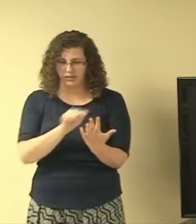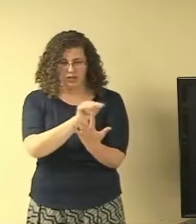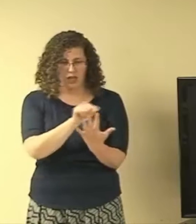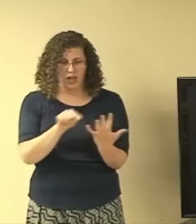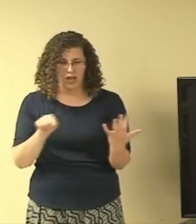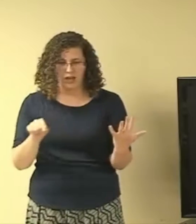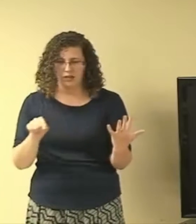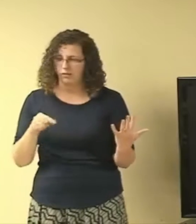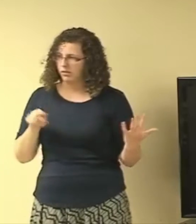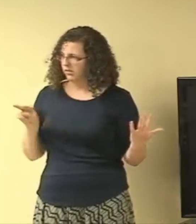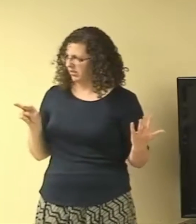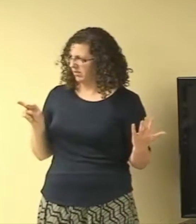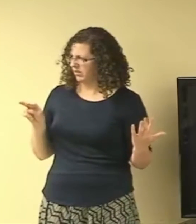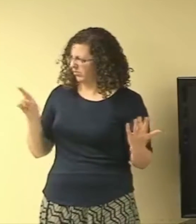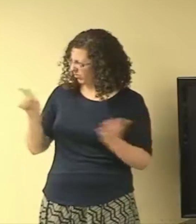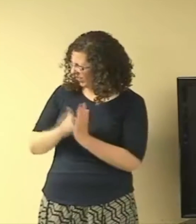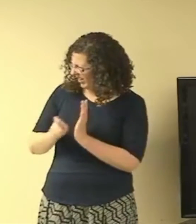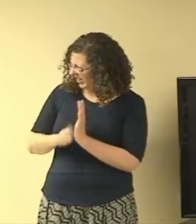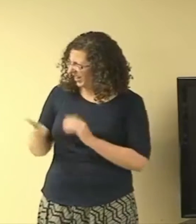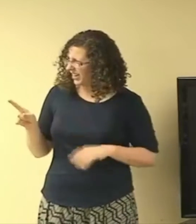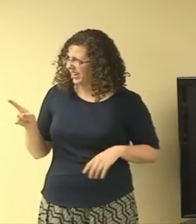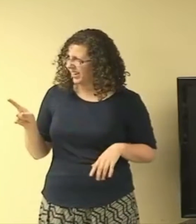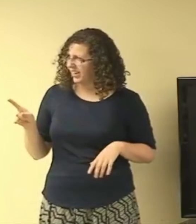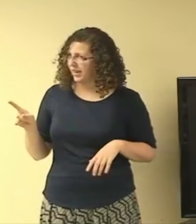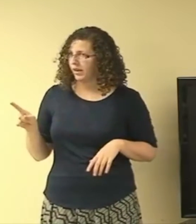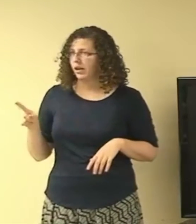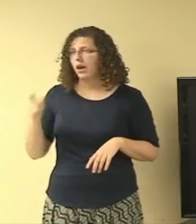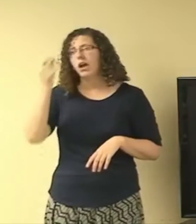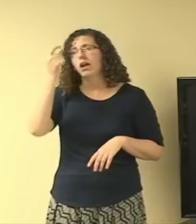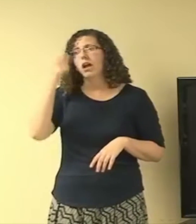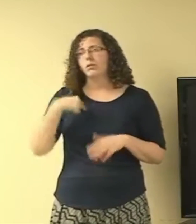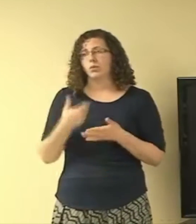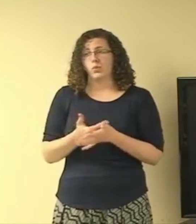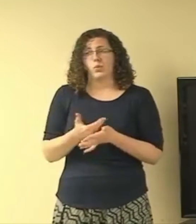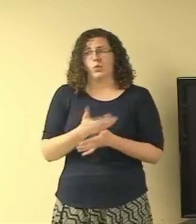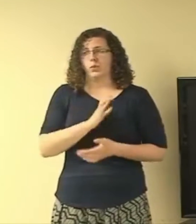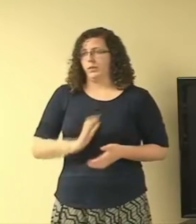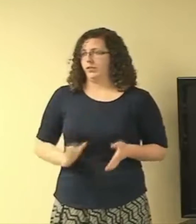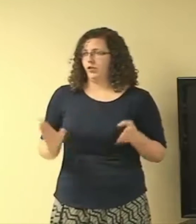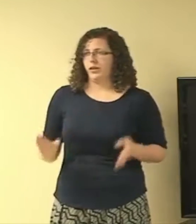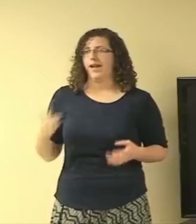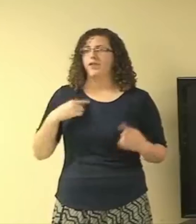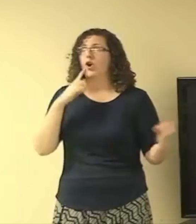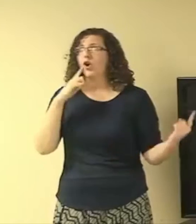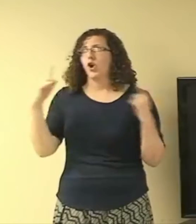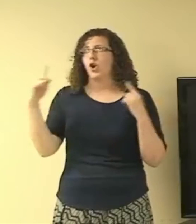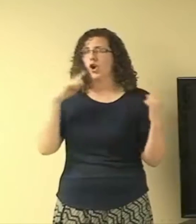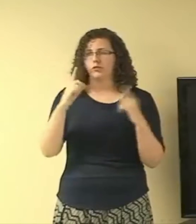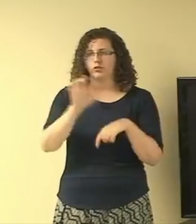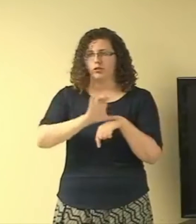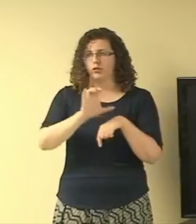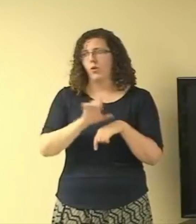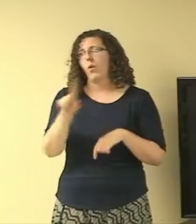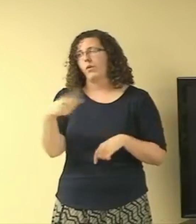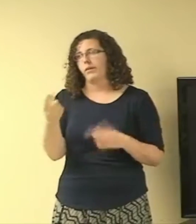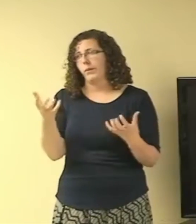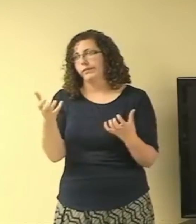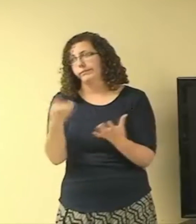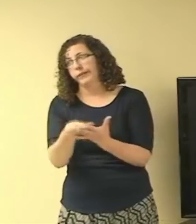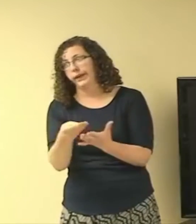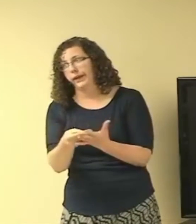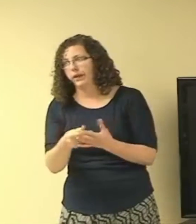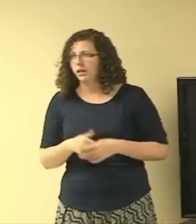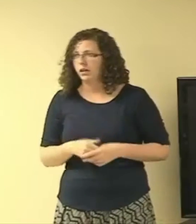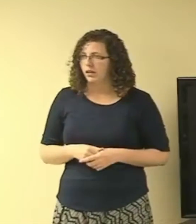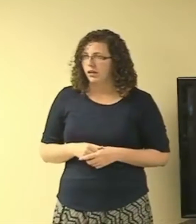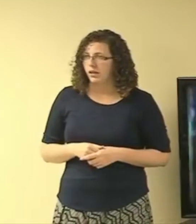And I went, well, did you write that? Because I was a baby Christian. Because I always heard all that church wants is your money. Have you heard that one?